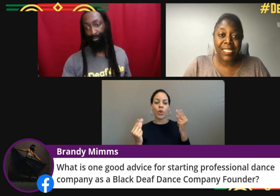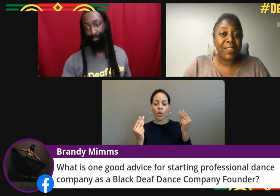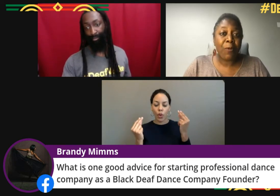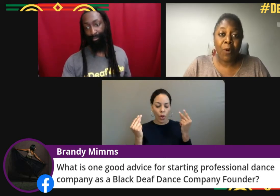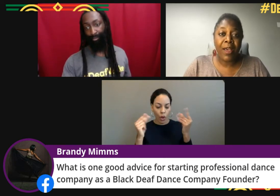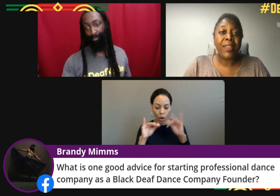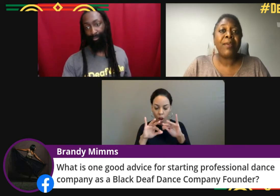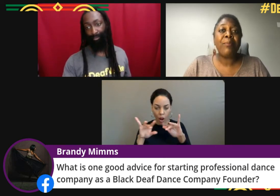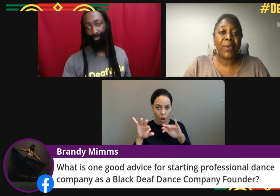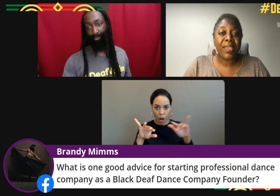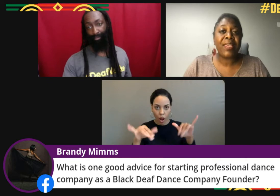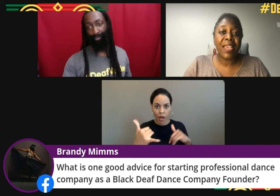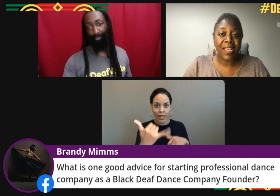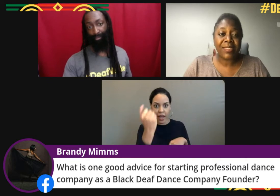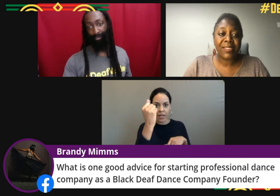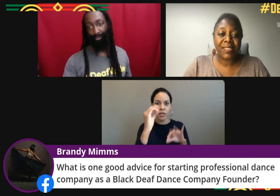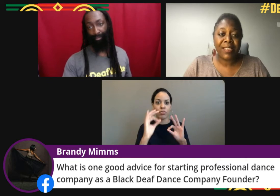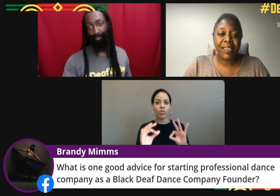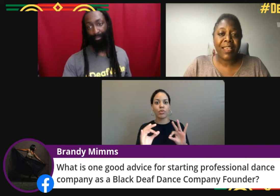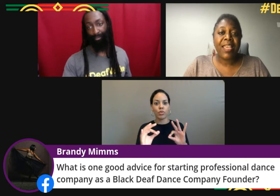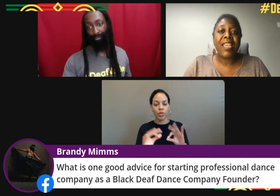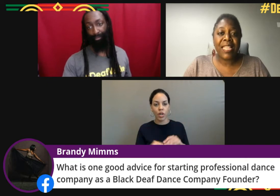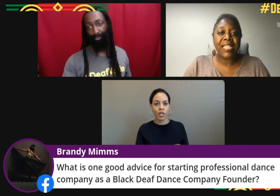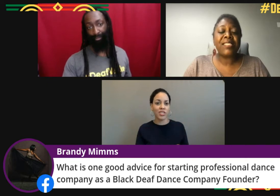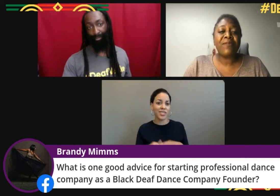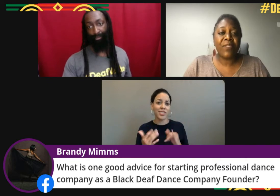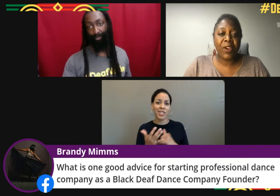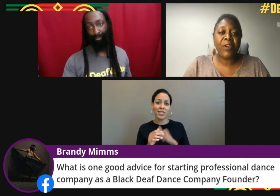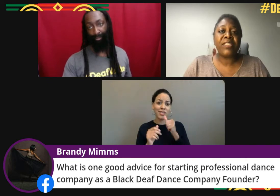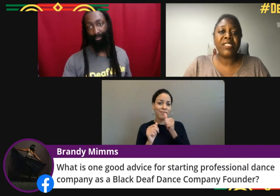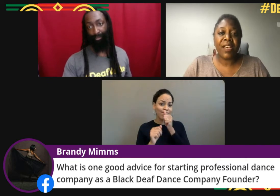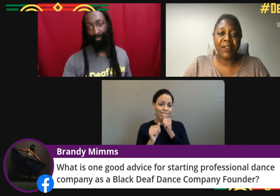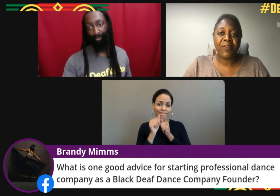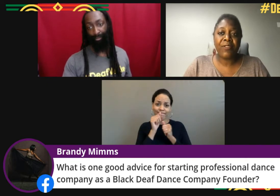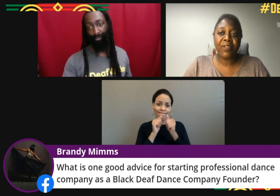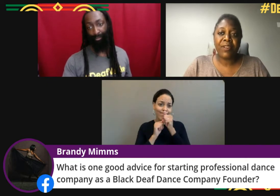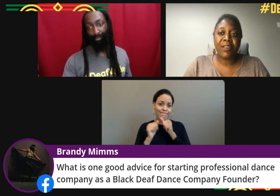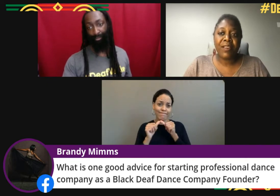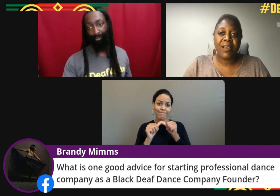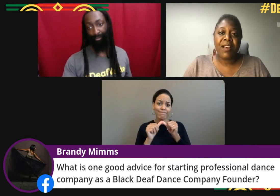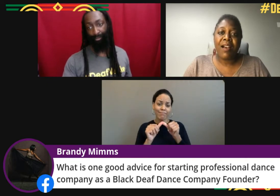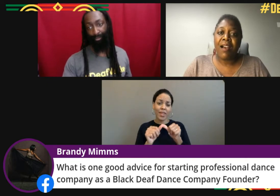get to the one big yes. And that's very tough.